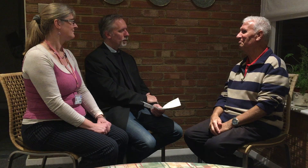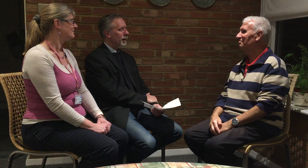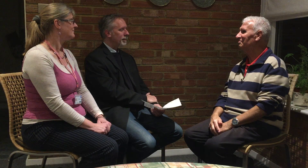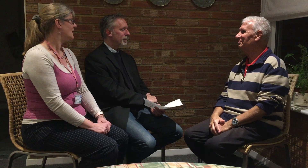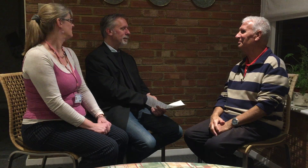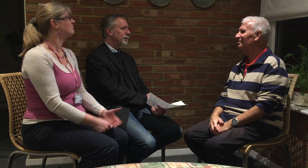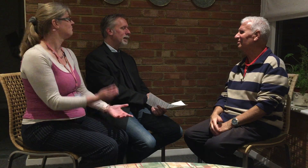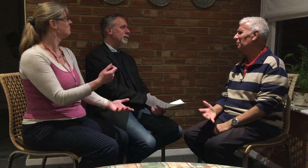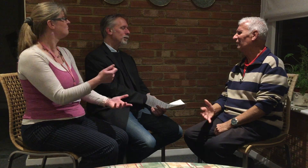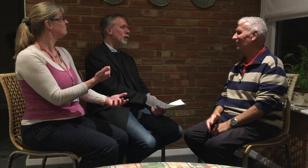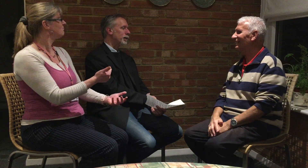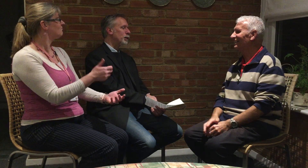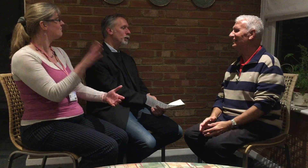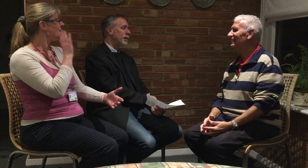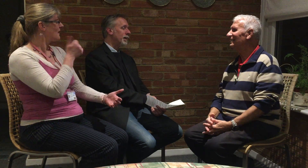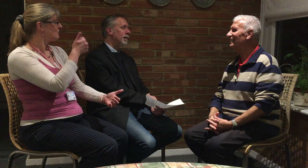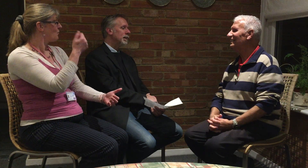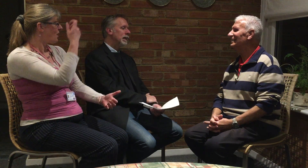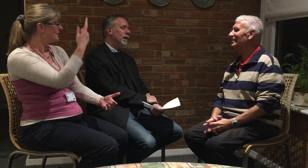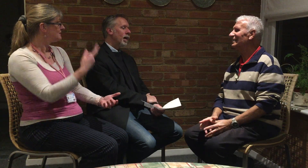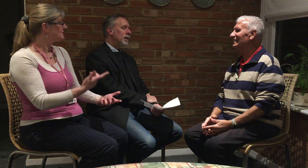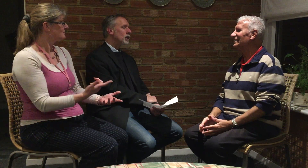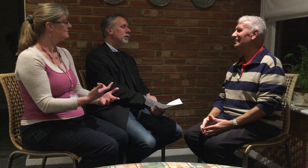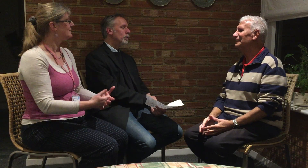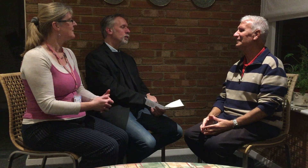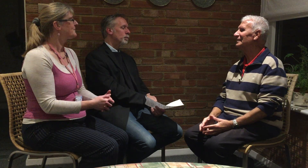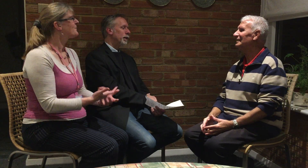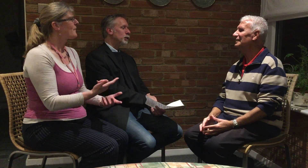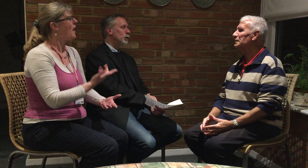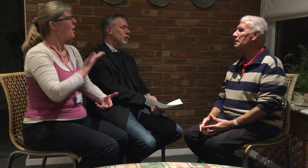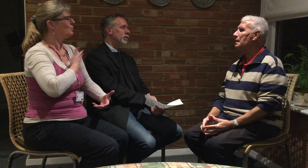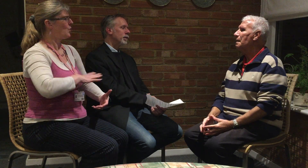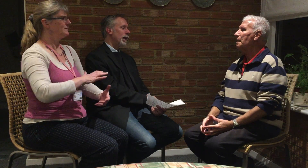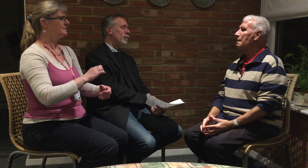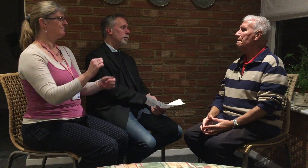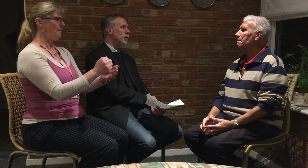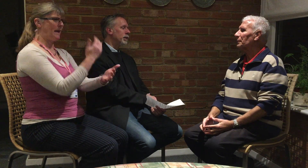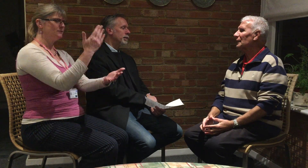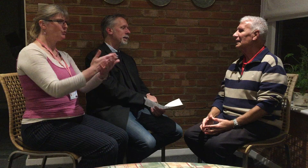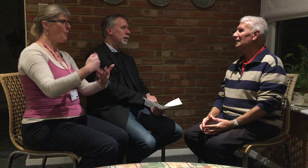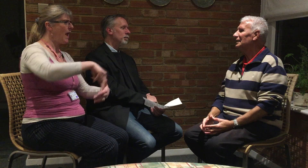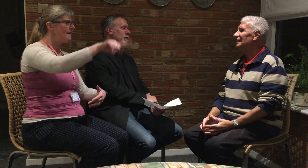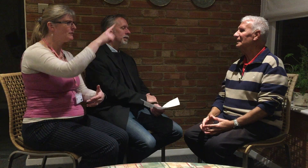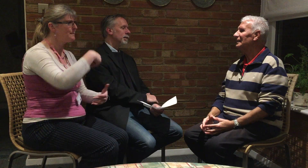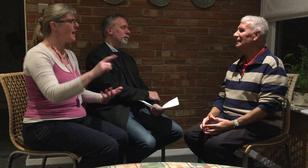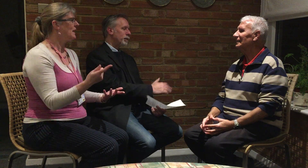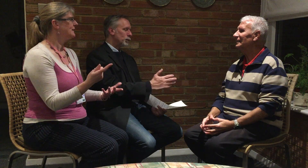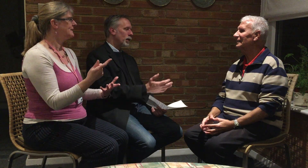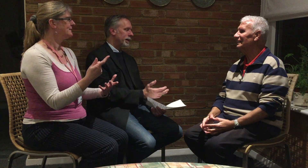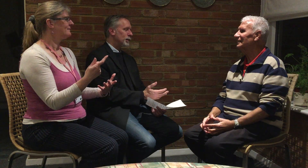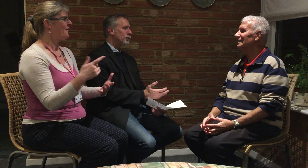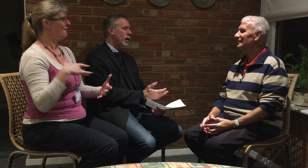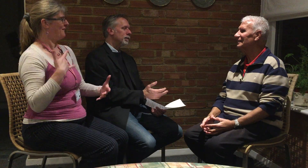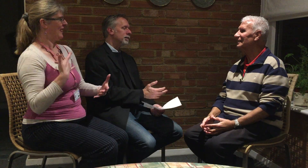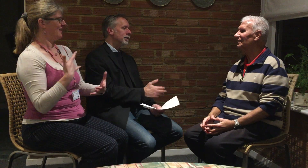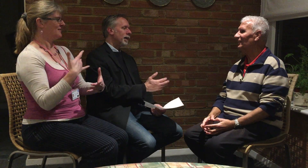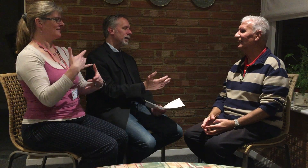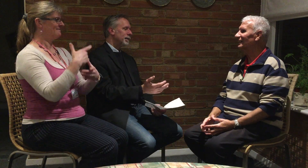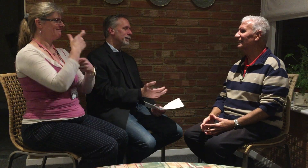Okay, that sounds like a good idea. I certainly want to make sure that everybody in the team feels like it's fun and